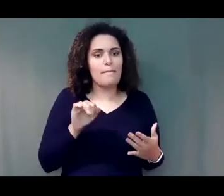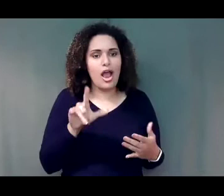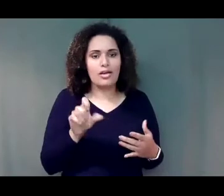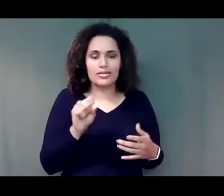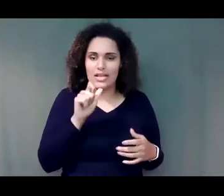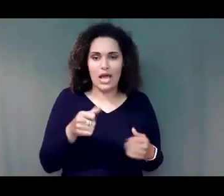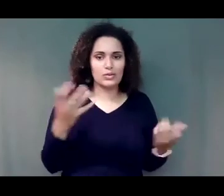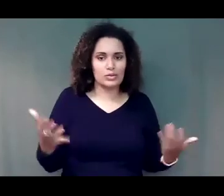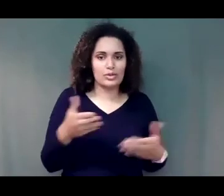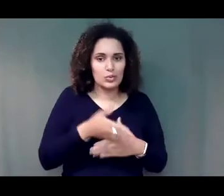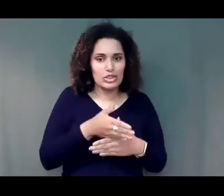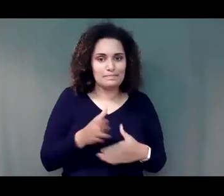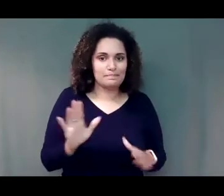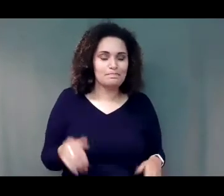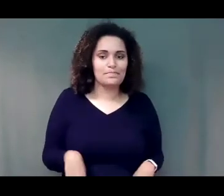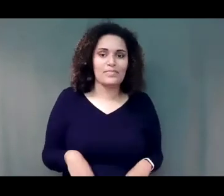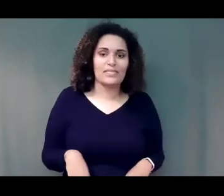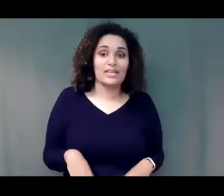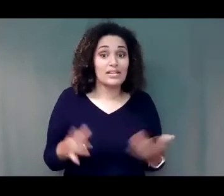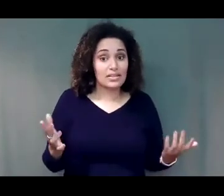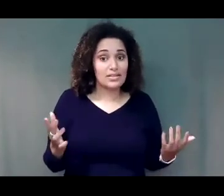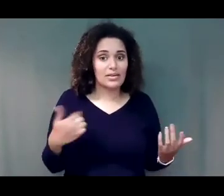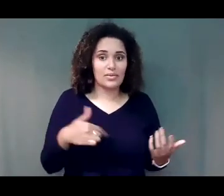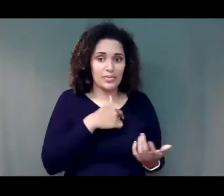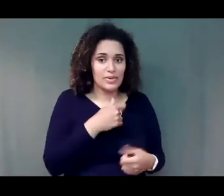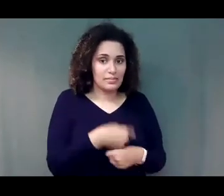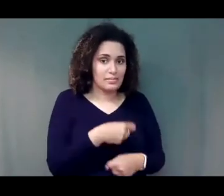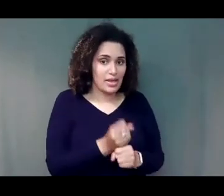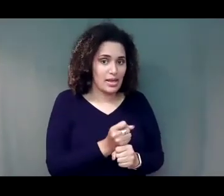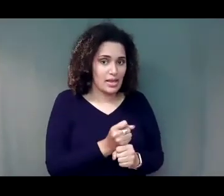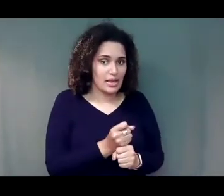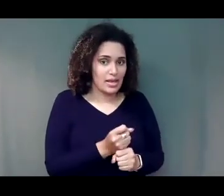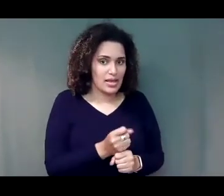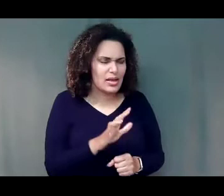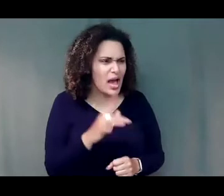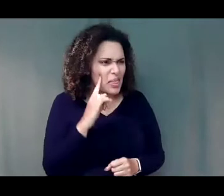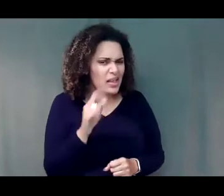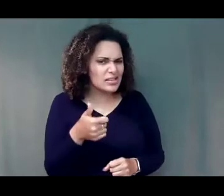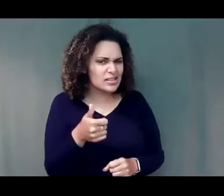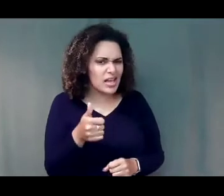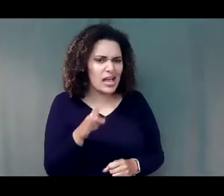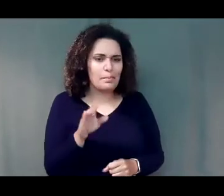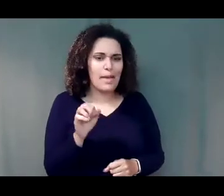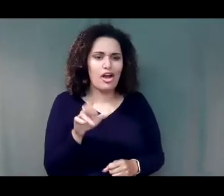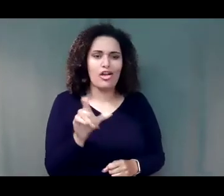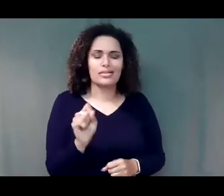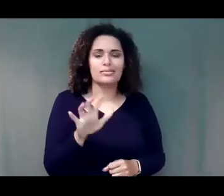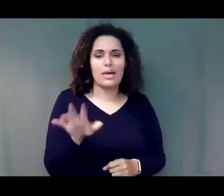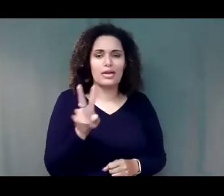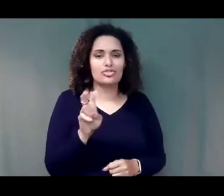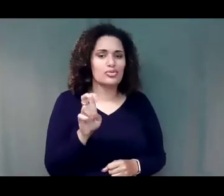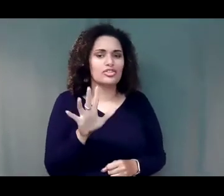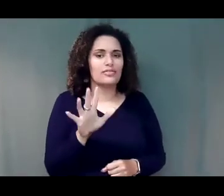too woody for this one. So so yes, and we made how many? What do we have? 10 barrels, I believe. It's about 250